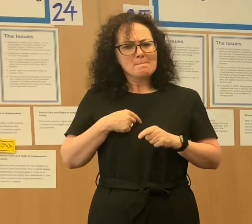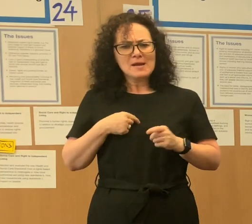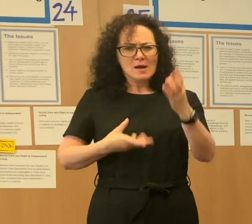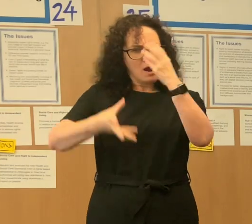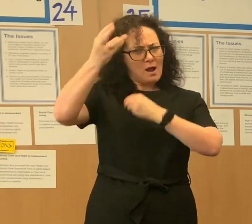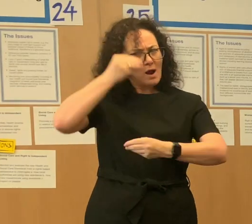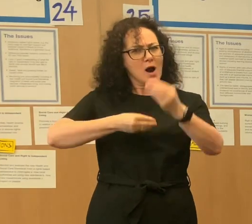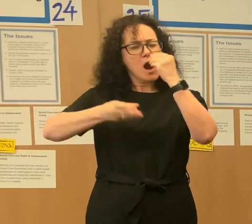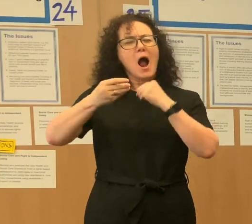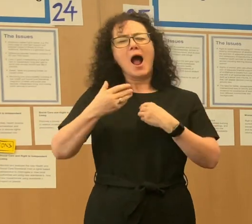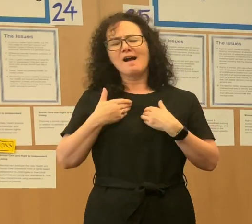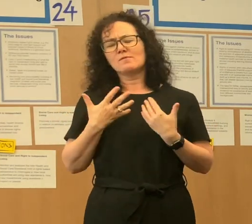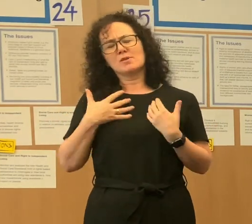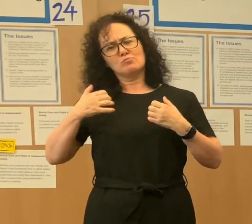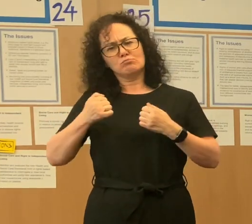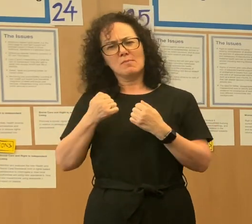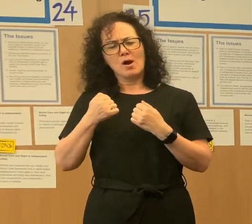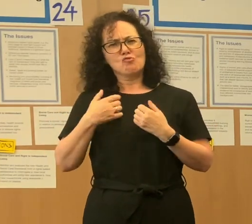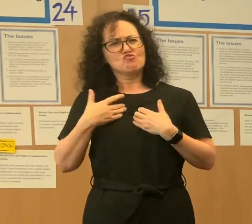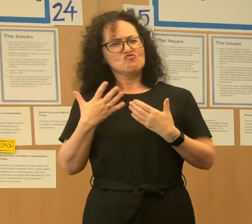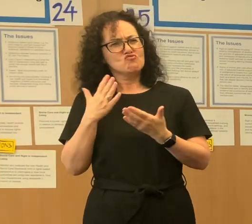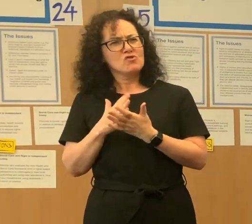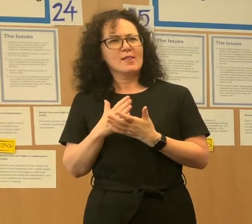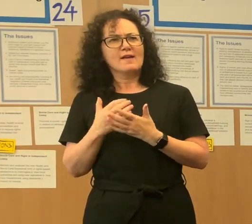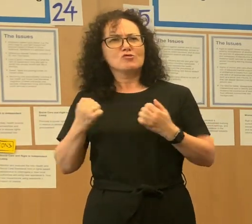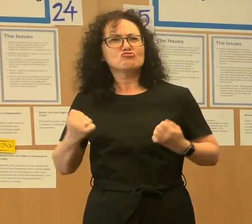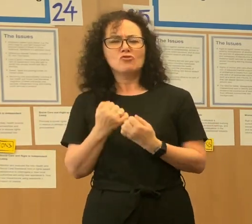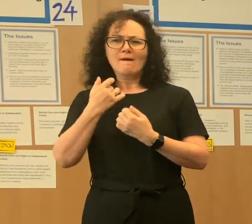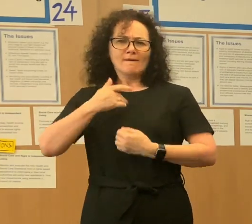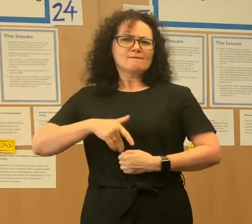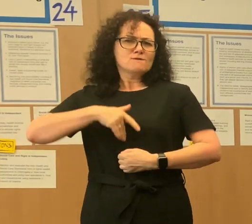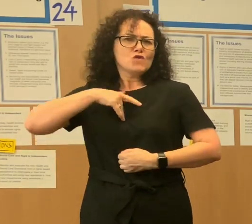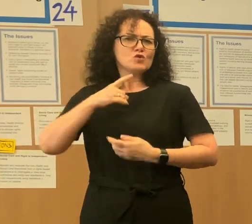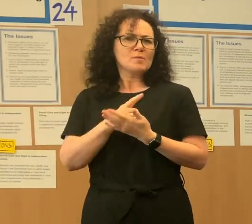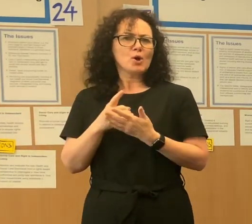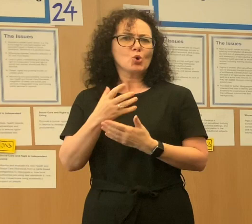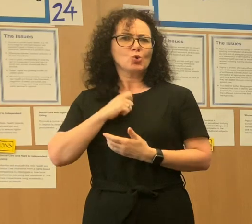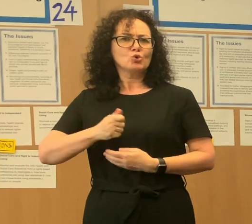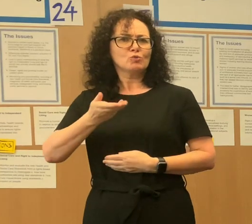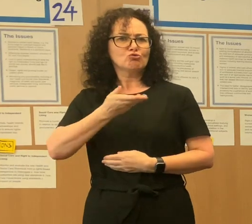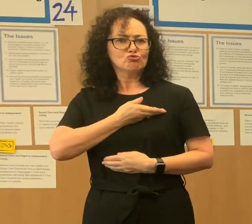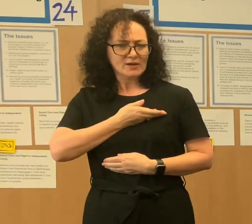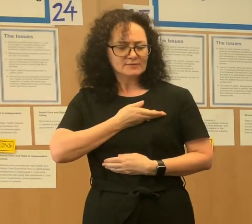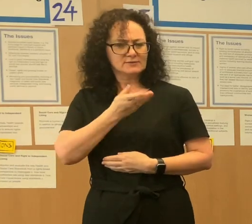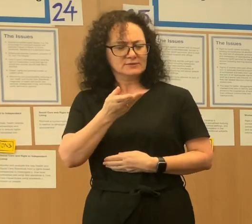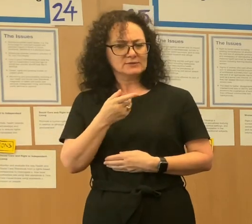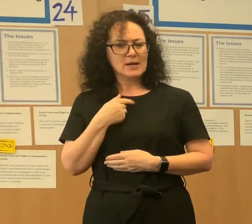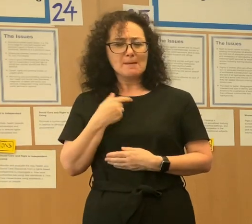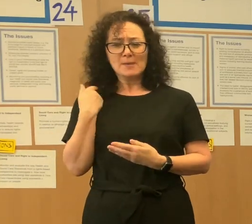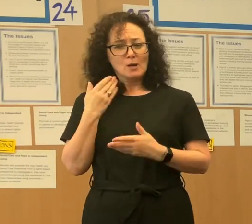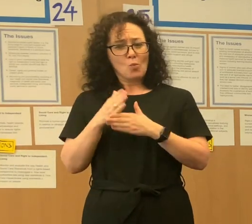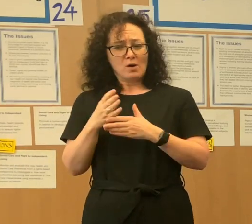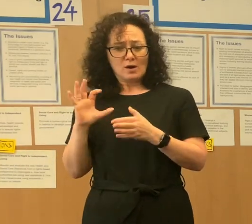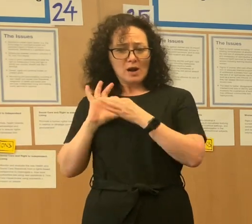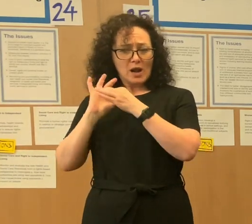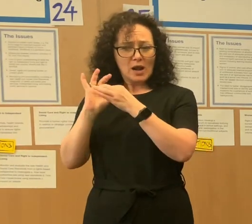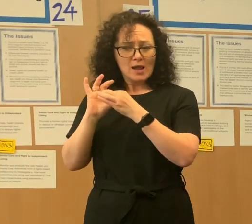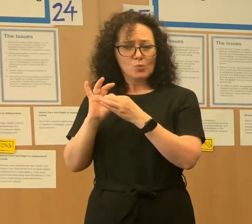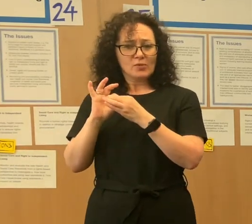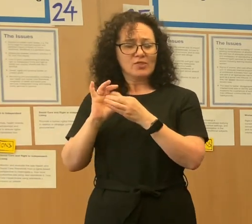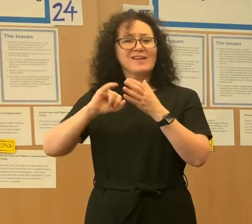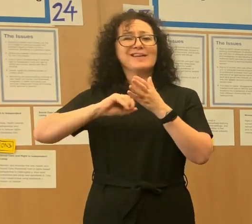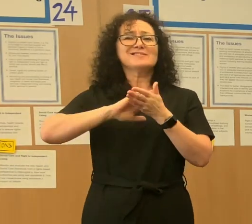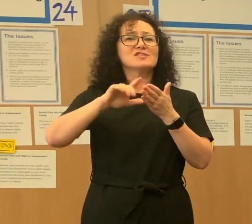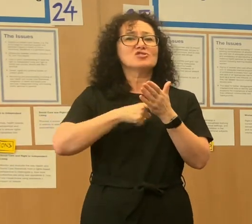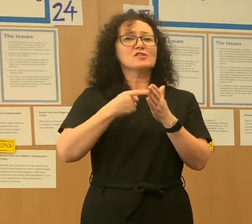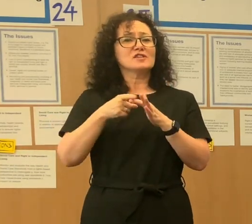human rights for a long time, I've learned a great deal from both working with the SHRC and the other members within the groups.